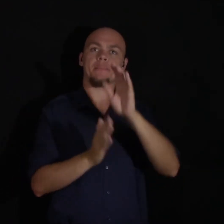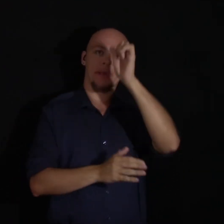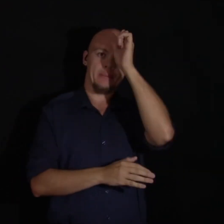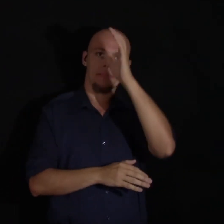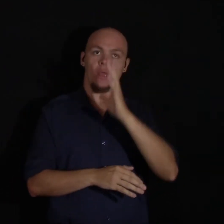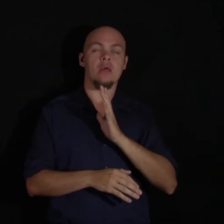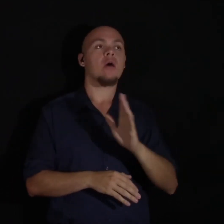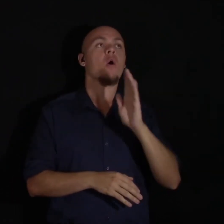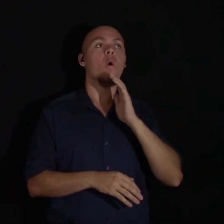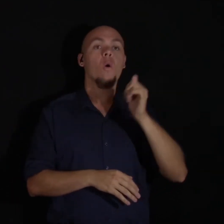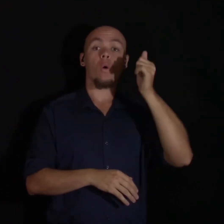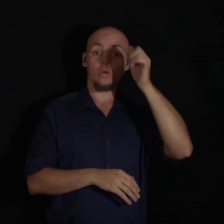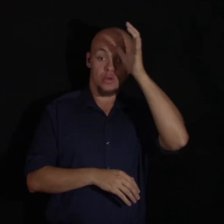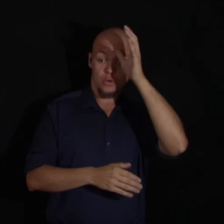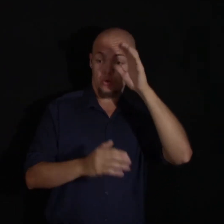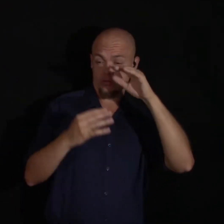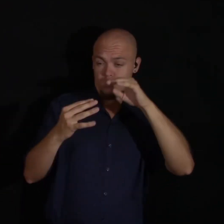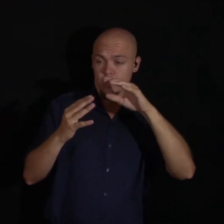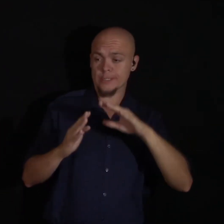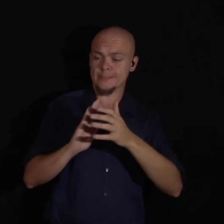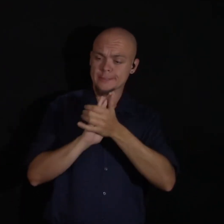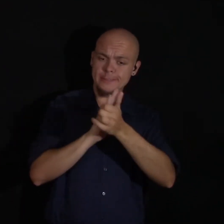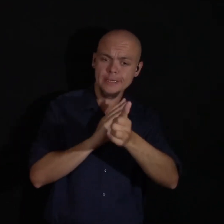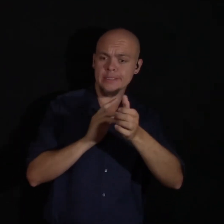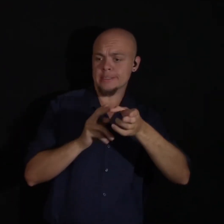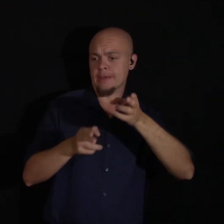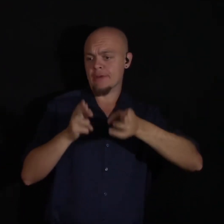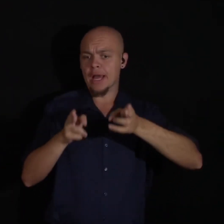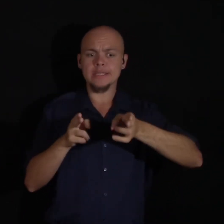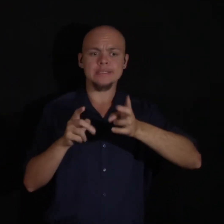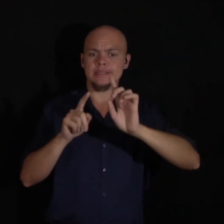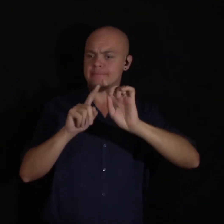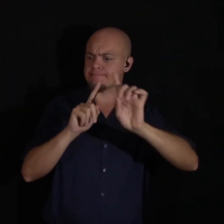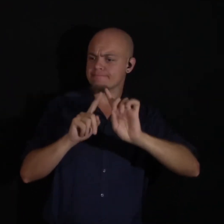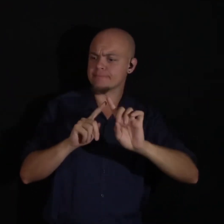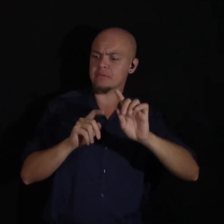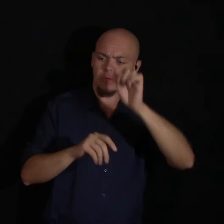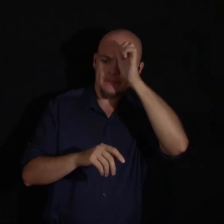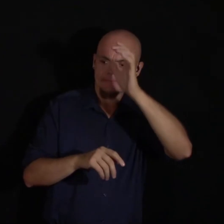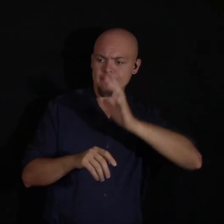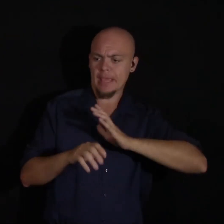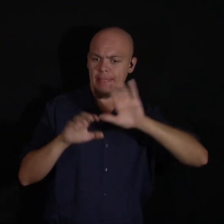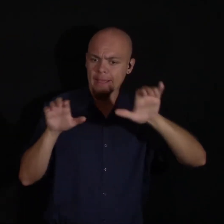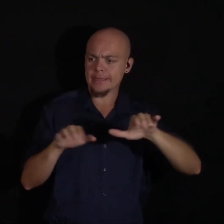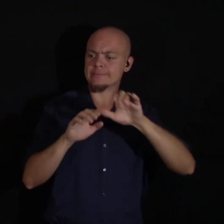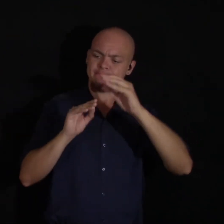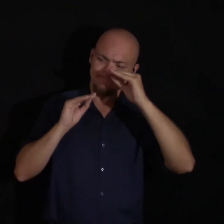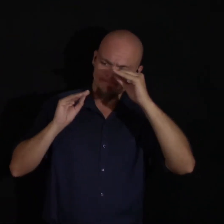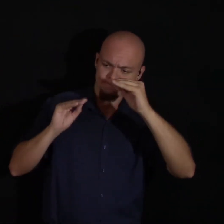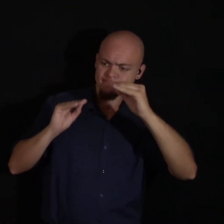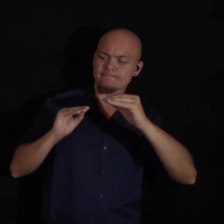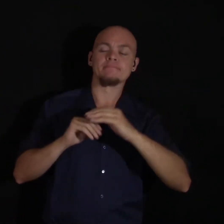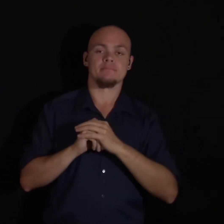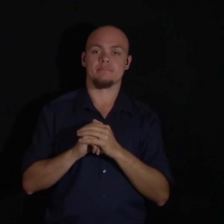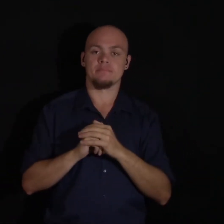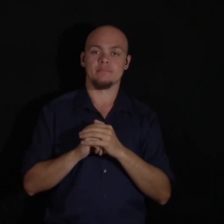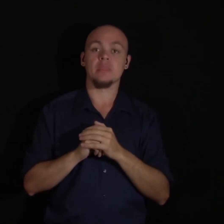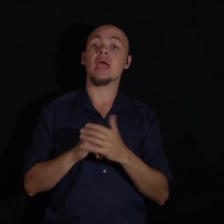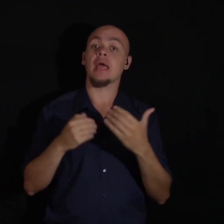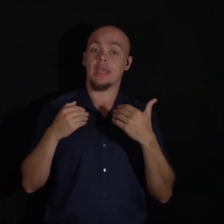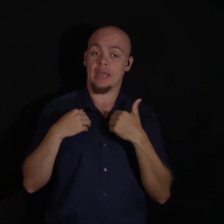warrior taught them the skills of hunting and other manly activities, and that was allied with a